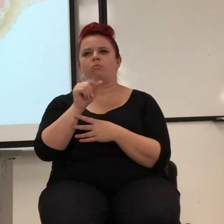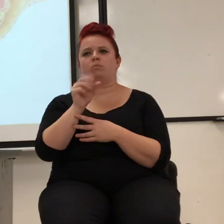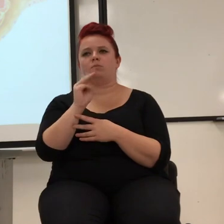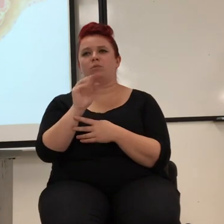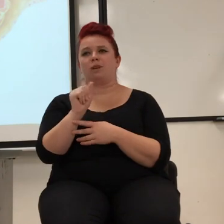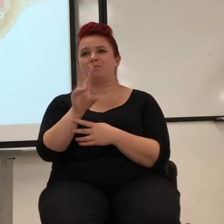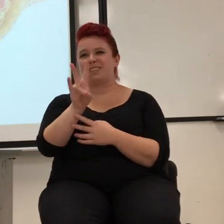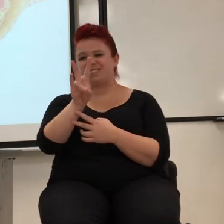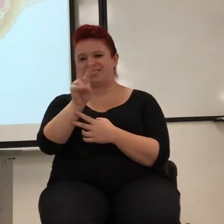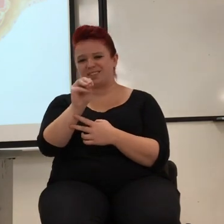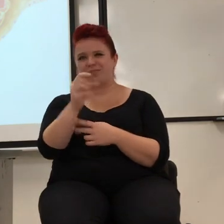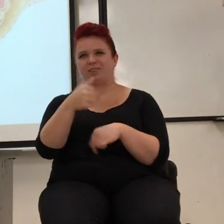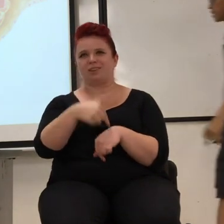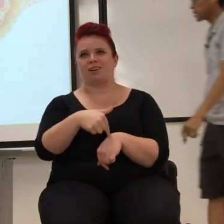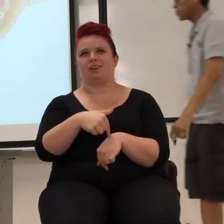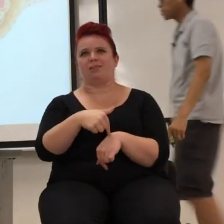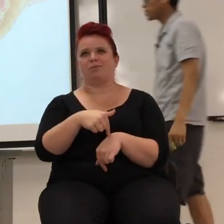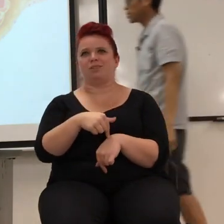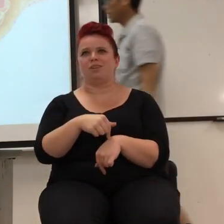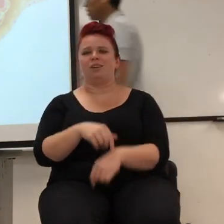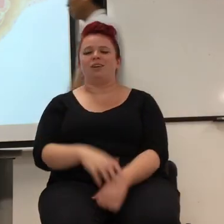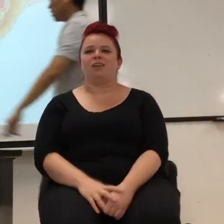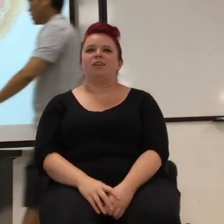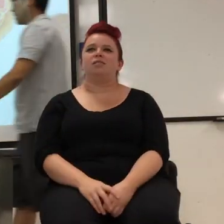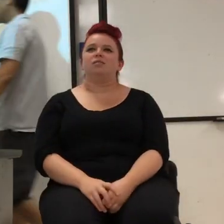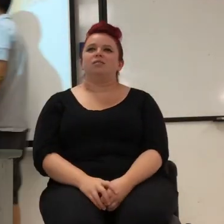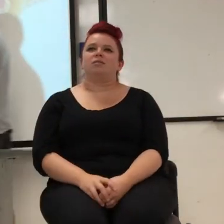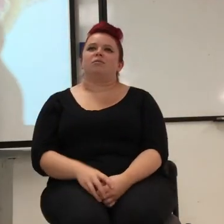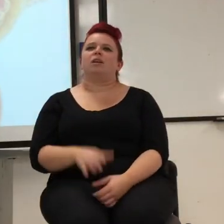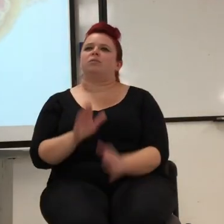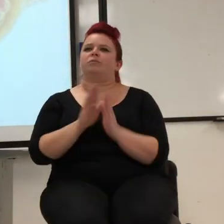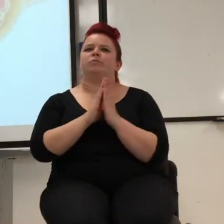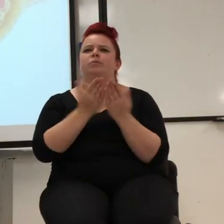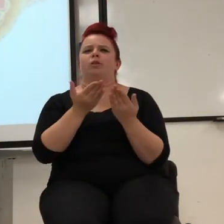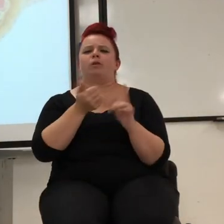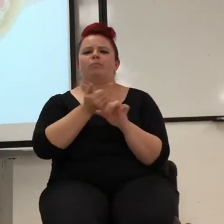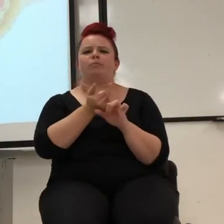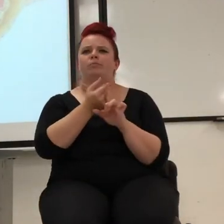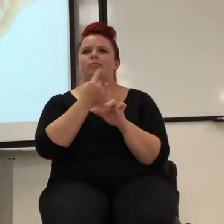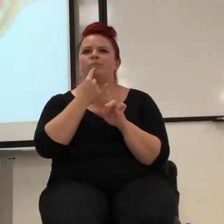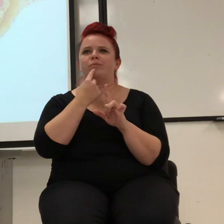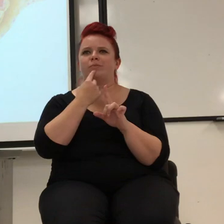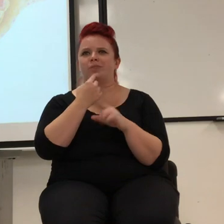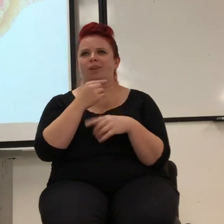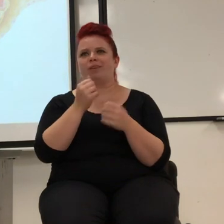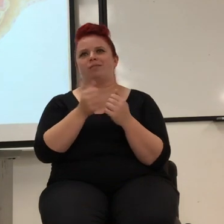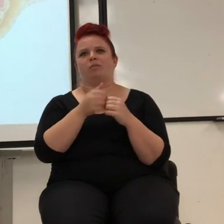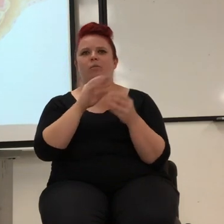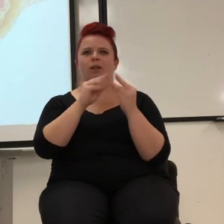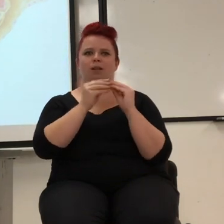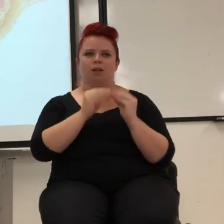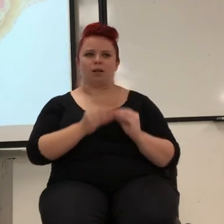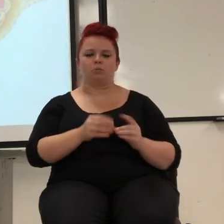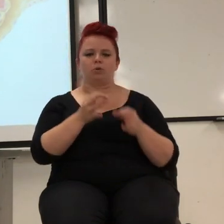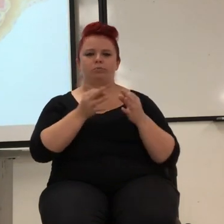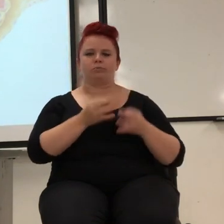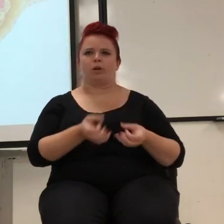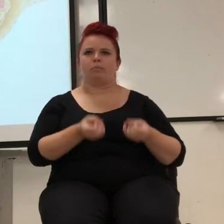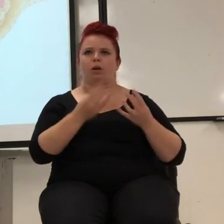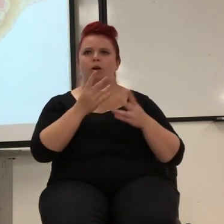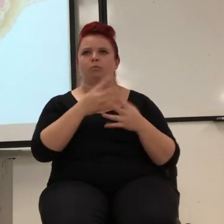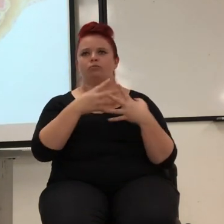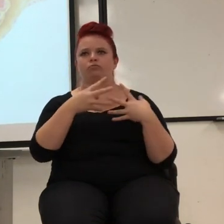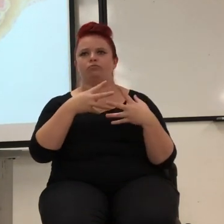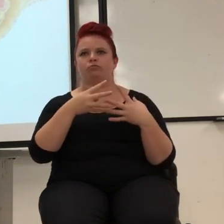70 times. It's kind of what textbooks teach us. Those numbers, very good.